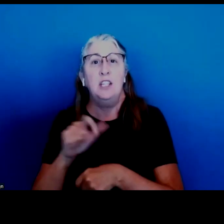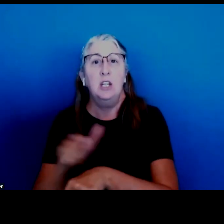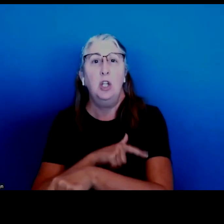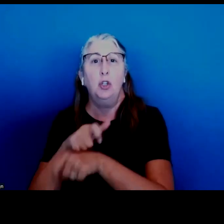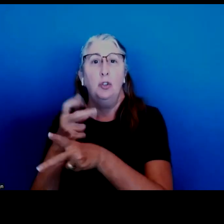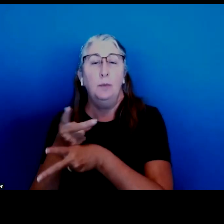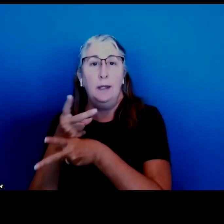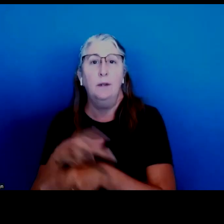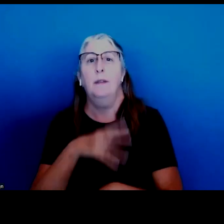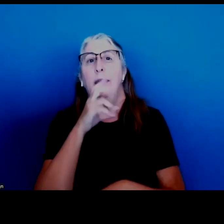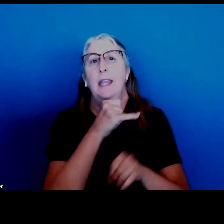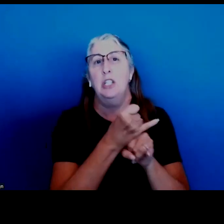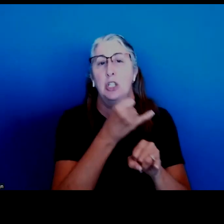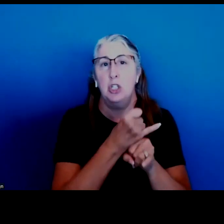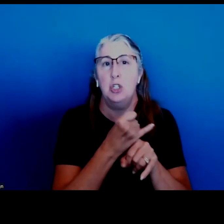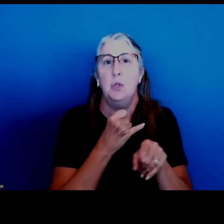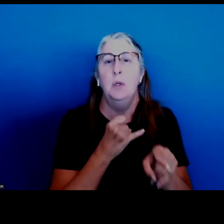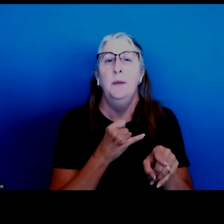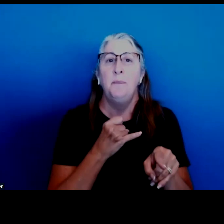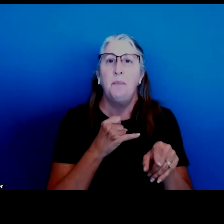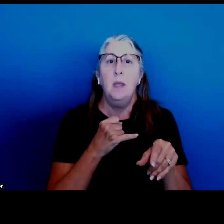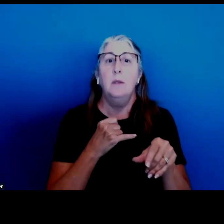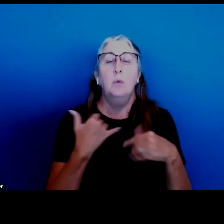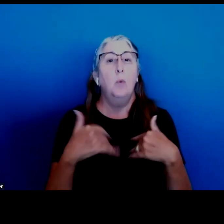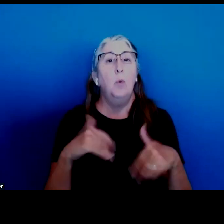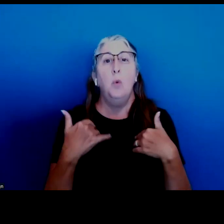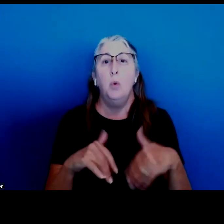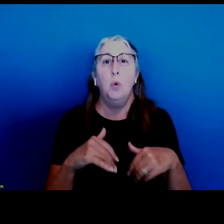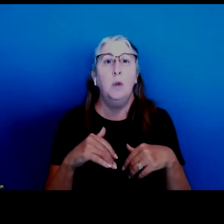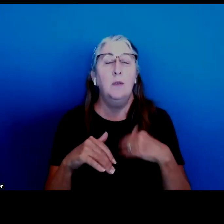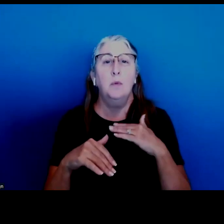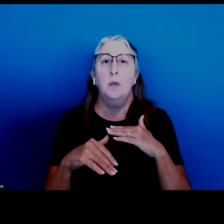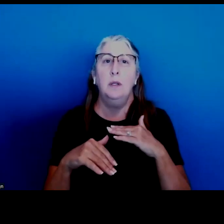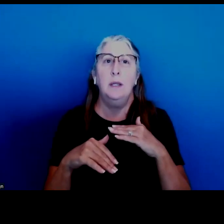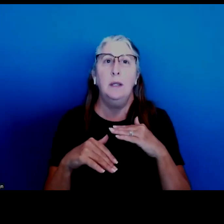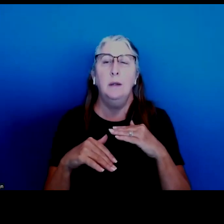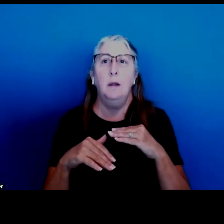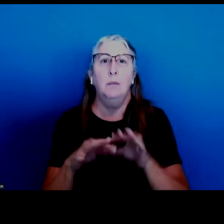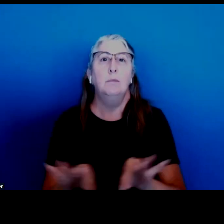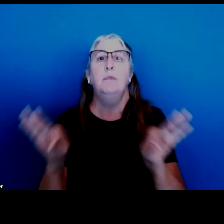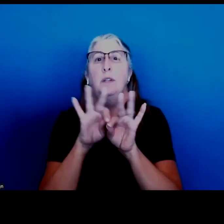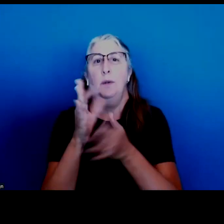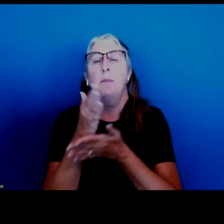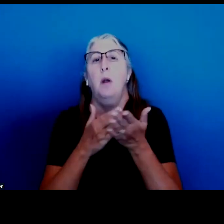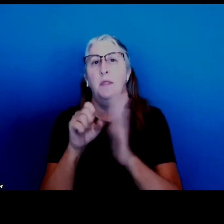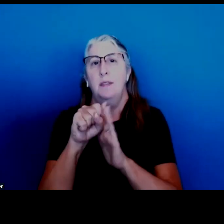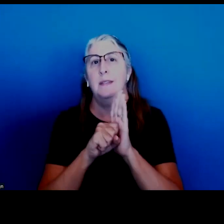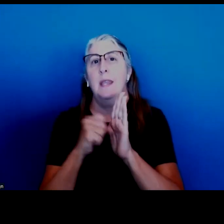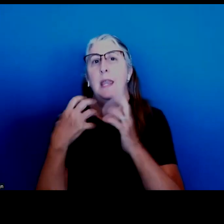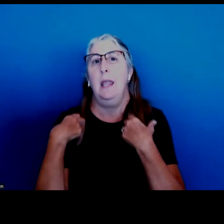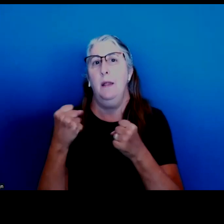Institute is a really venerated part of the state health department. It has a very long history